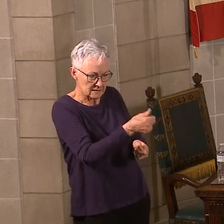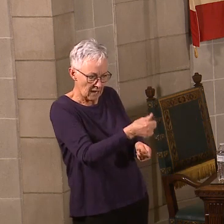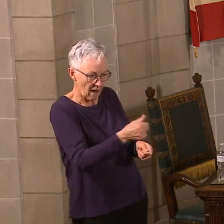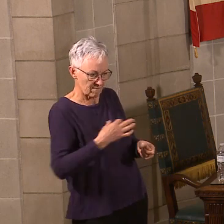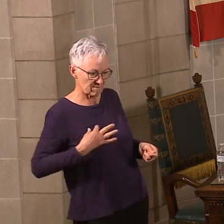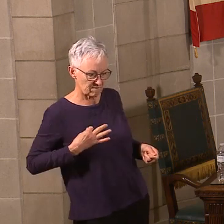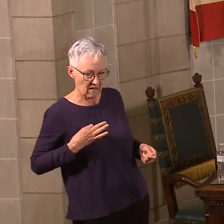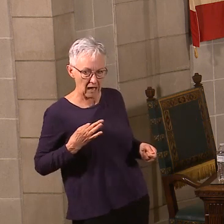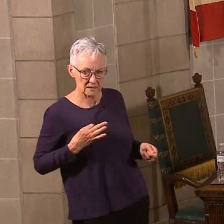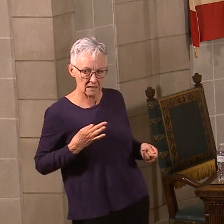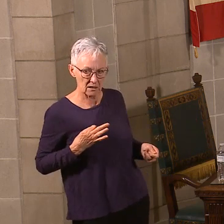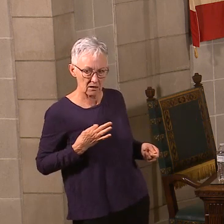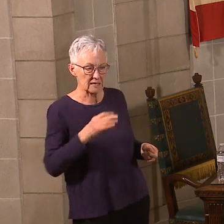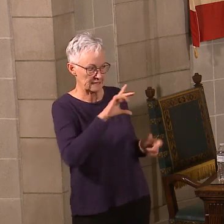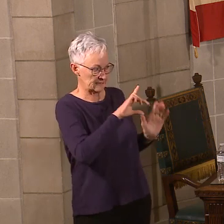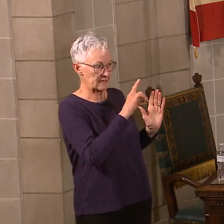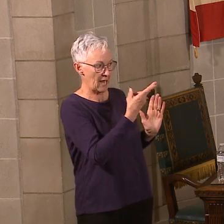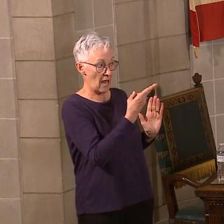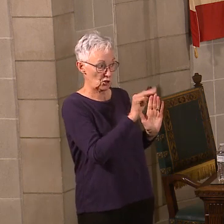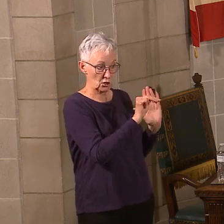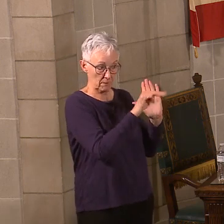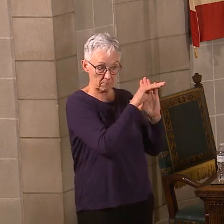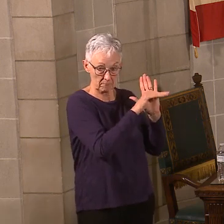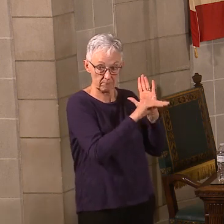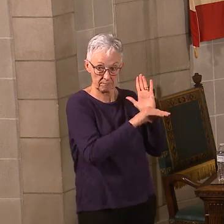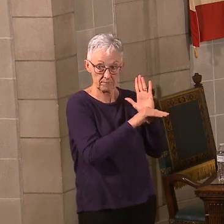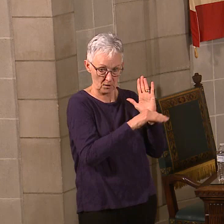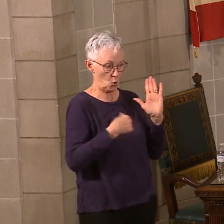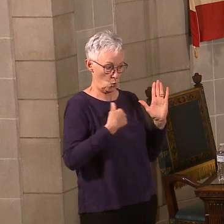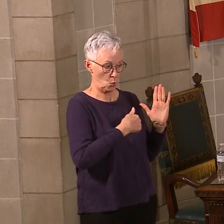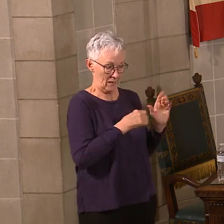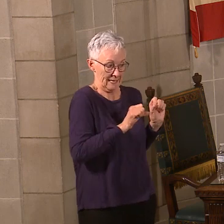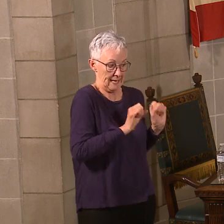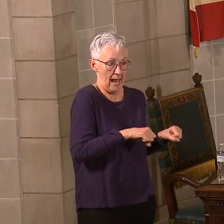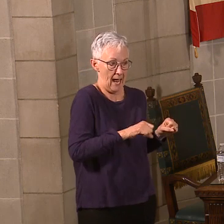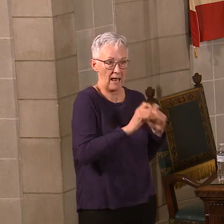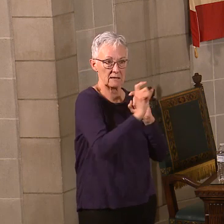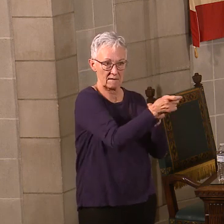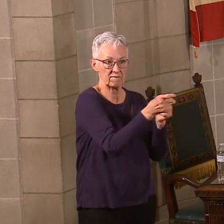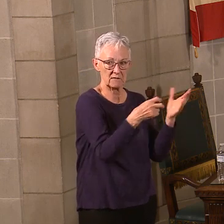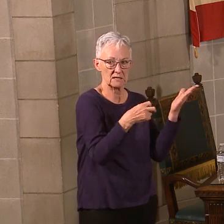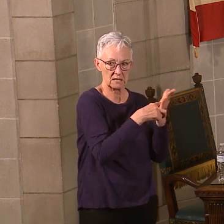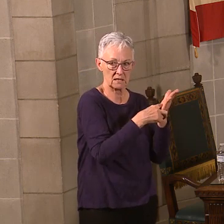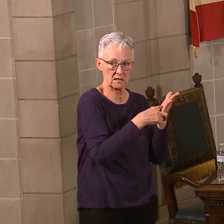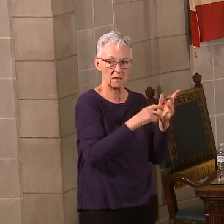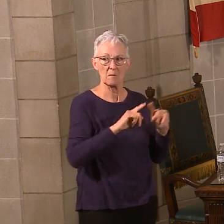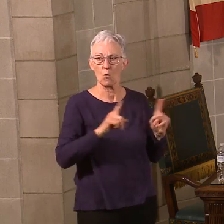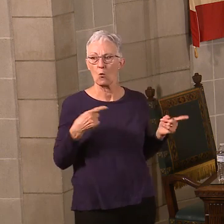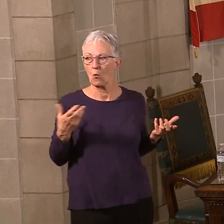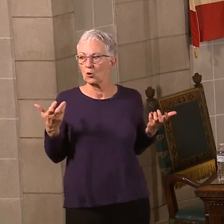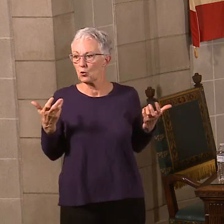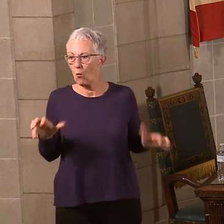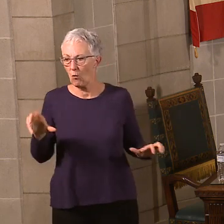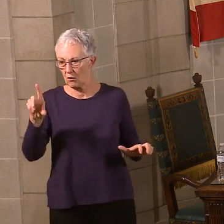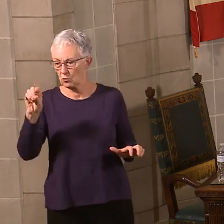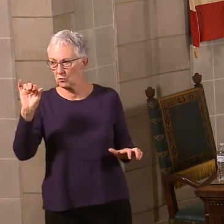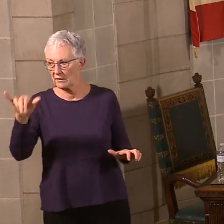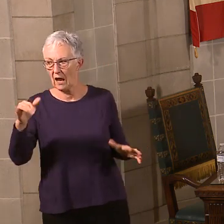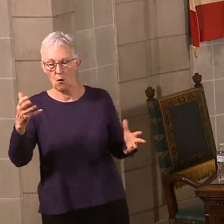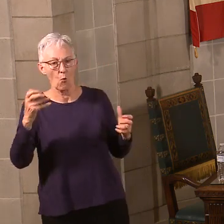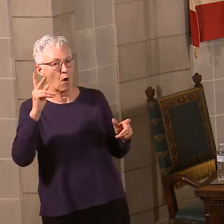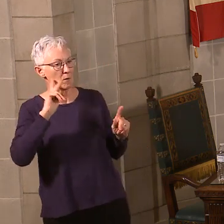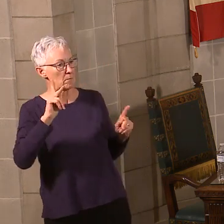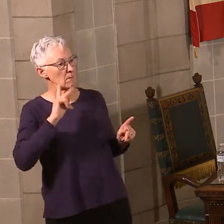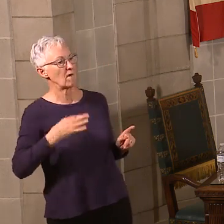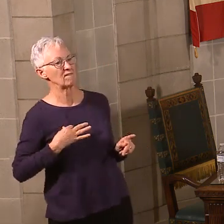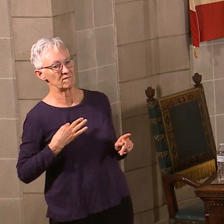of law. They absolutely have the force of law. You can get that ticket, but that's not what we're trying to do. We're trying to get people to voluntarily comply. We have time for a couple